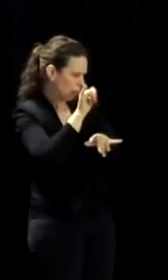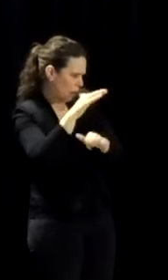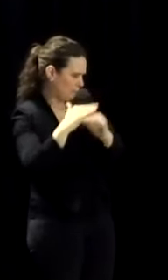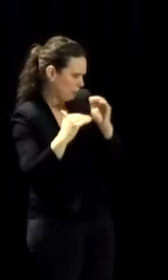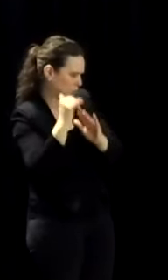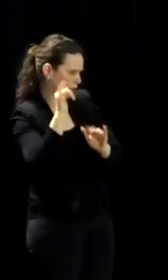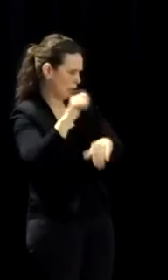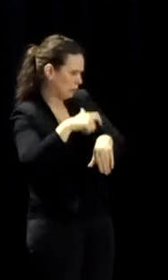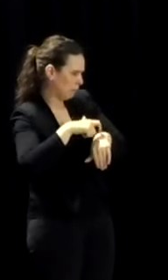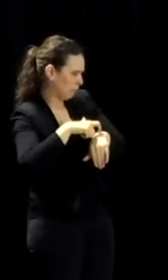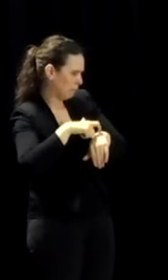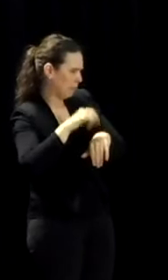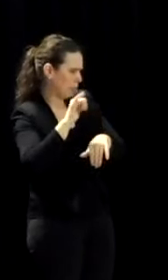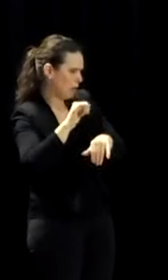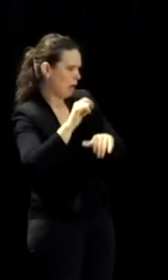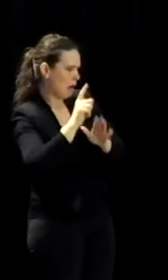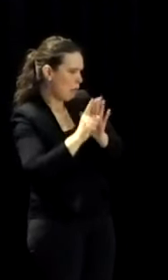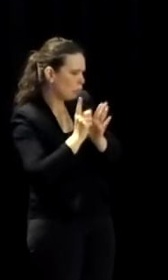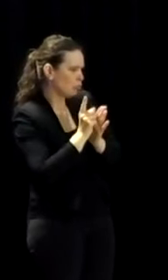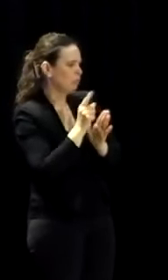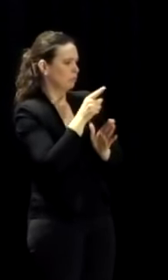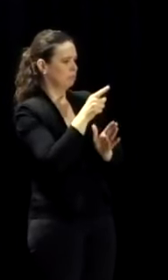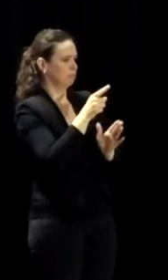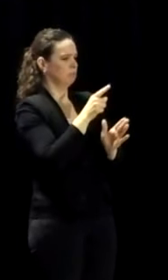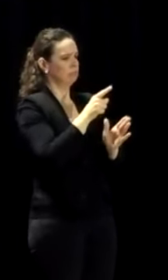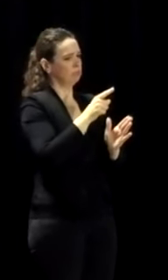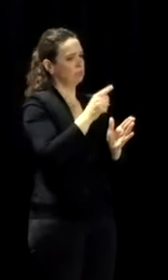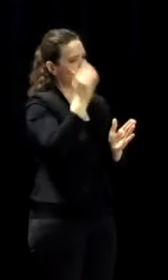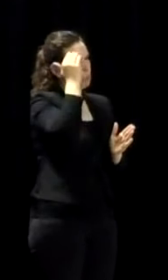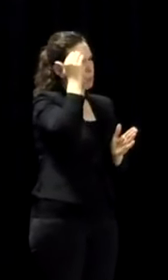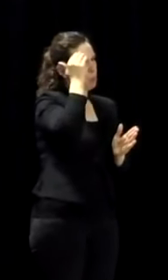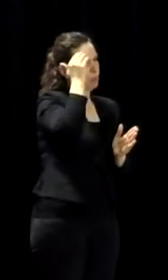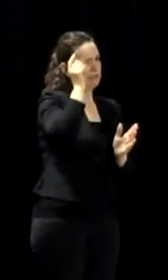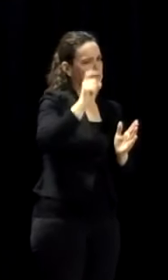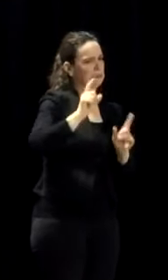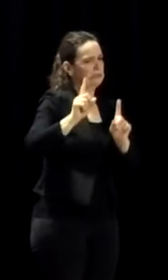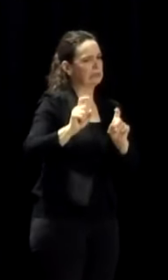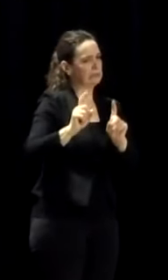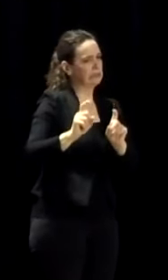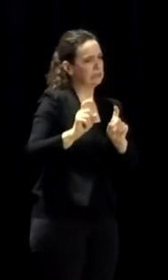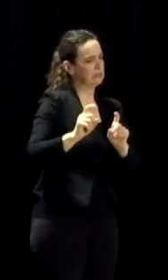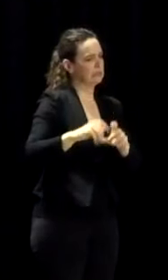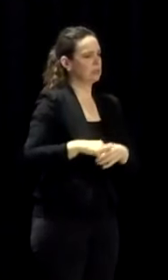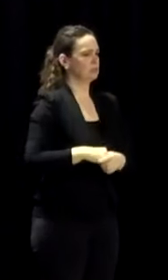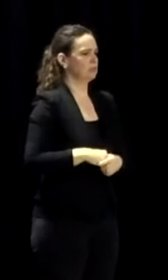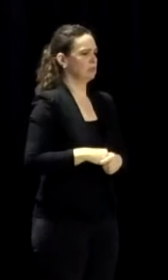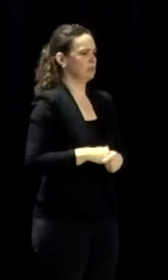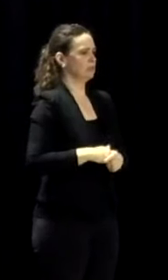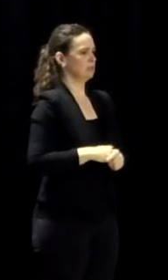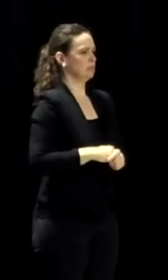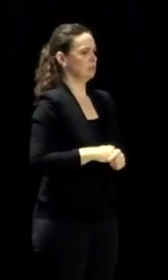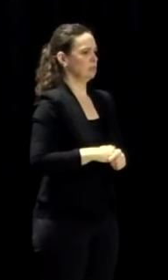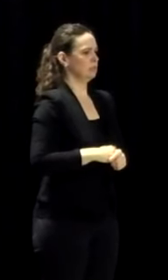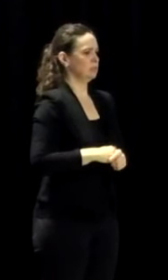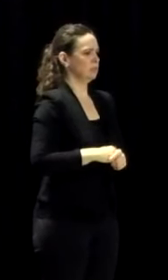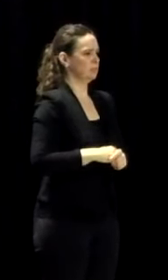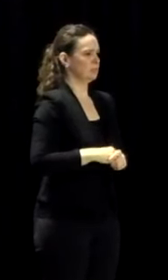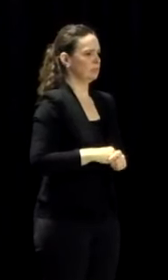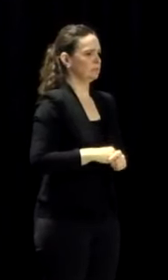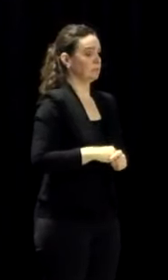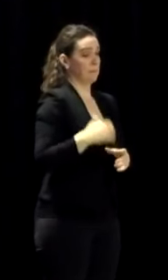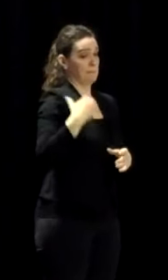or our health department if they have questions for you. The mayor talked about social distancing. Pastor Jaime talked about it.